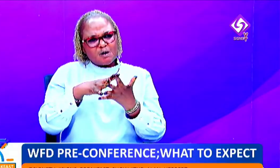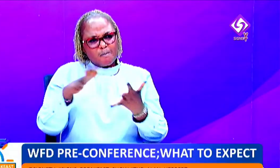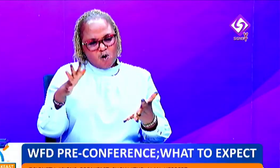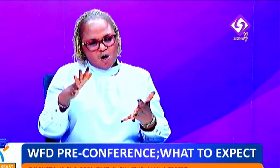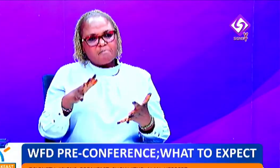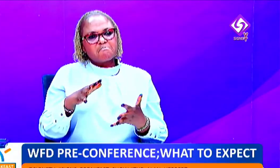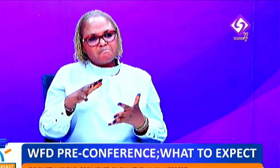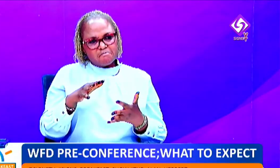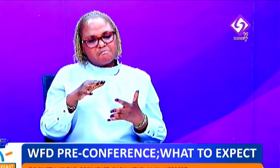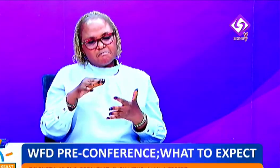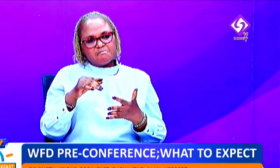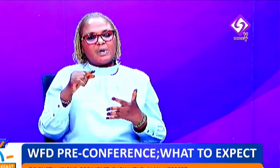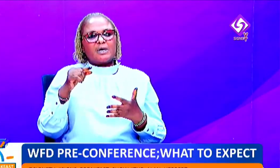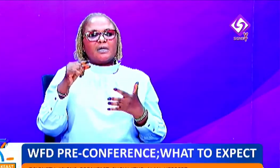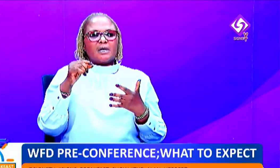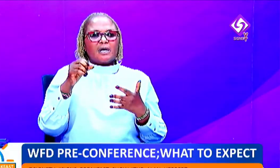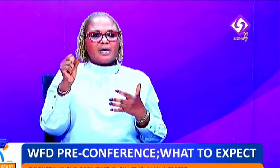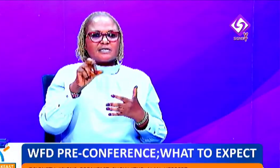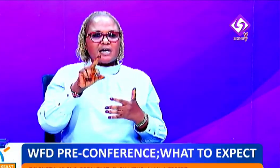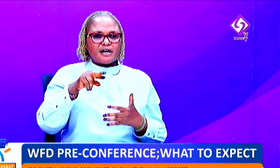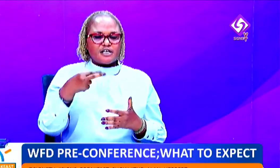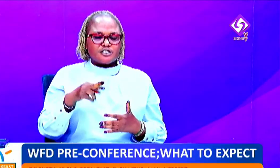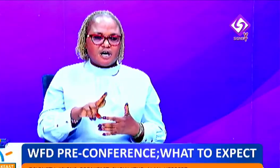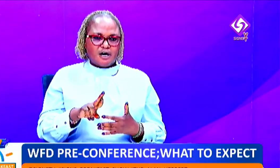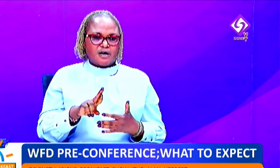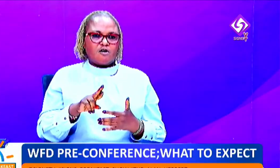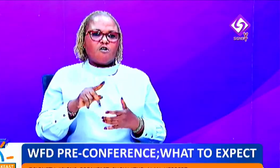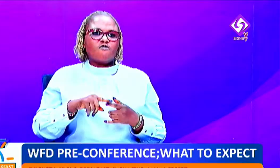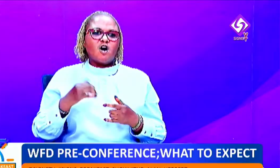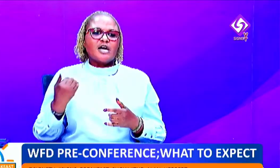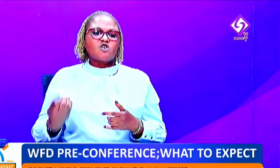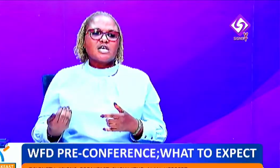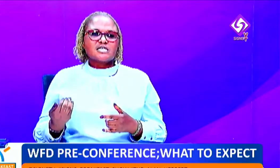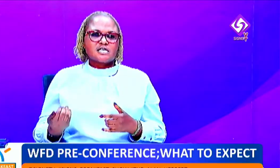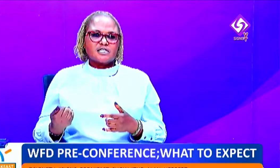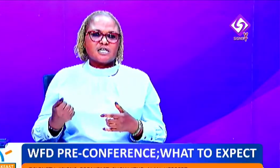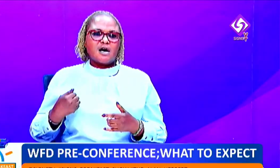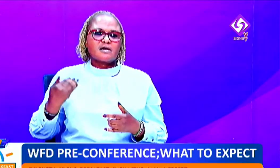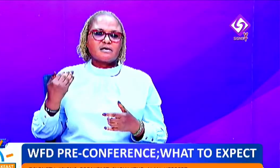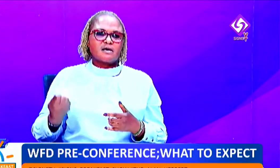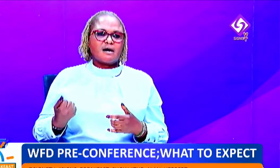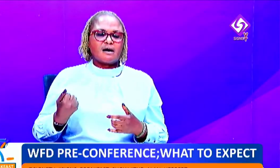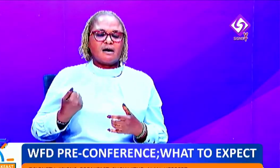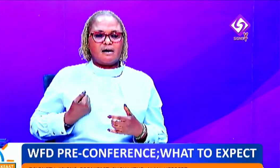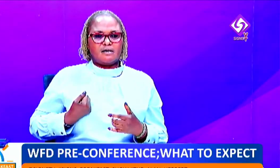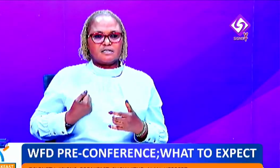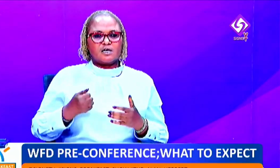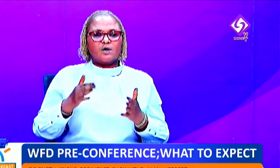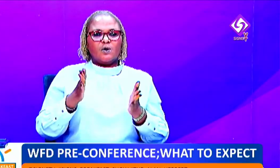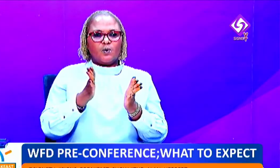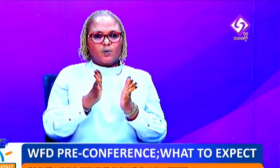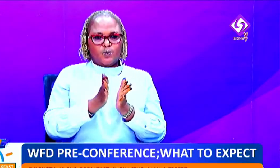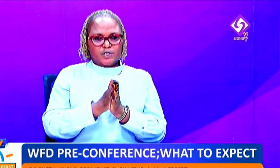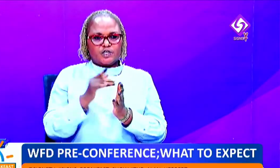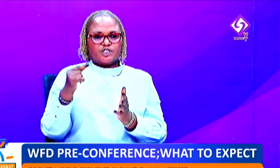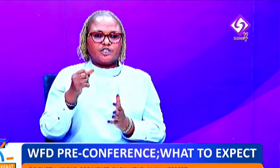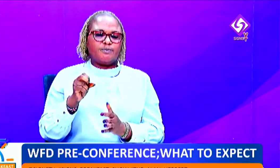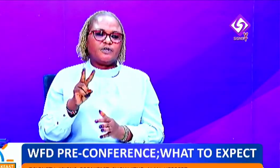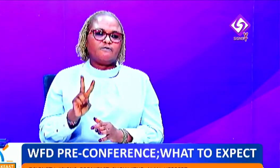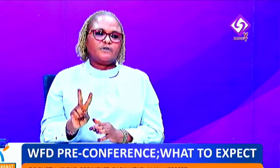But currently, mostly we work on issues of sexual reproductive health and rights for adolescents particularly, and